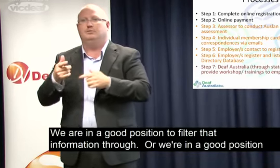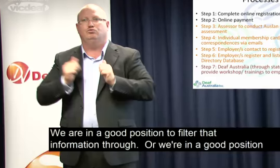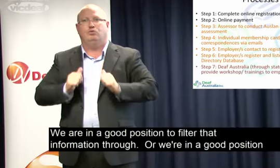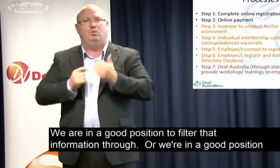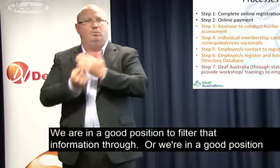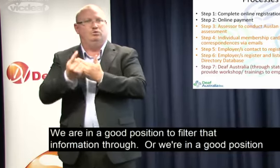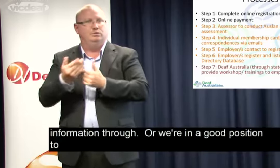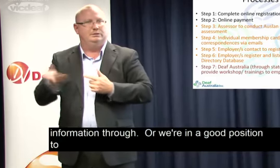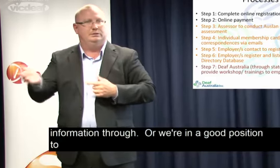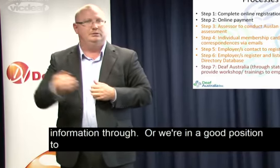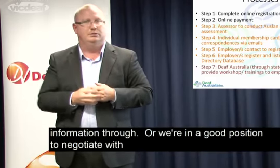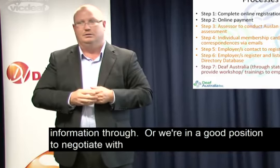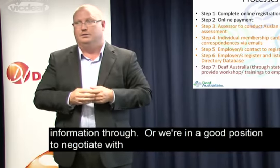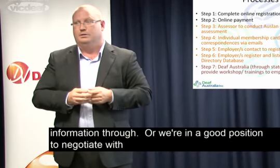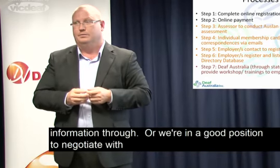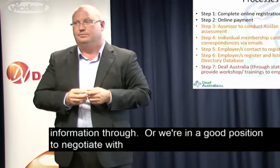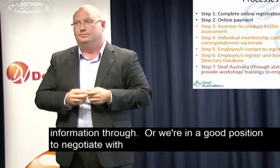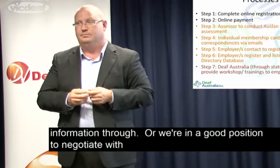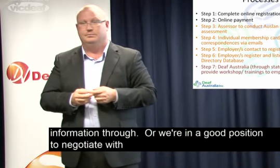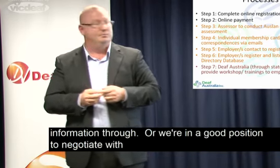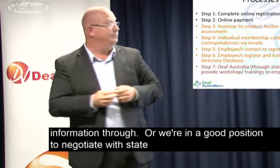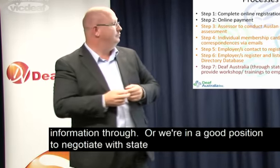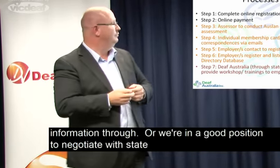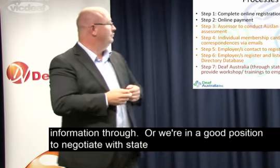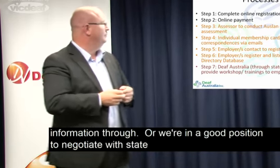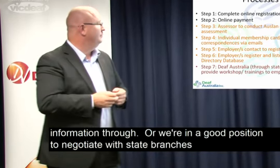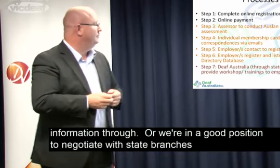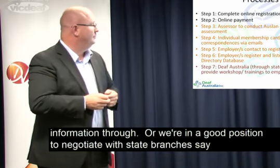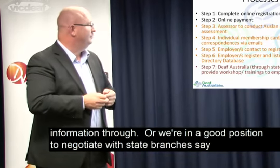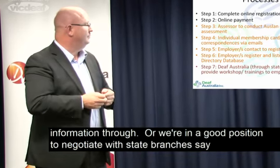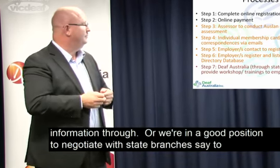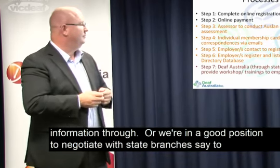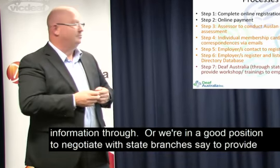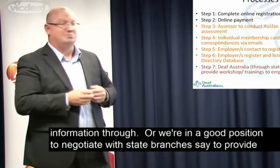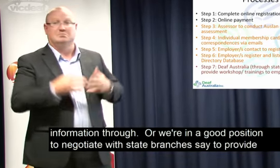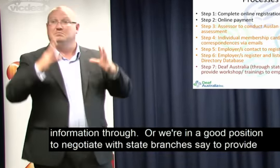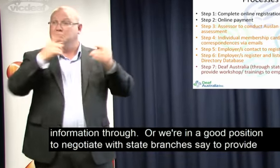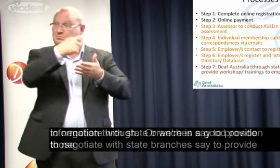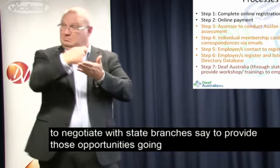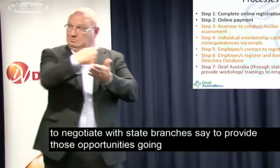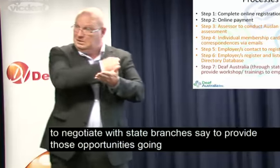with the state branches to provide that opportunity going forwards.